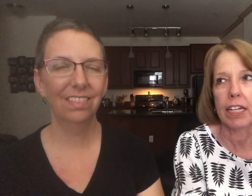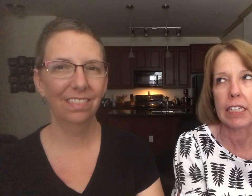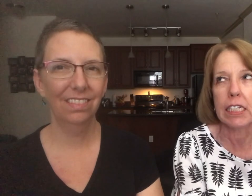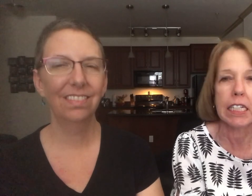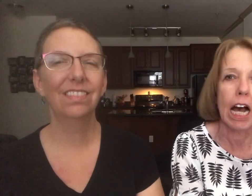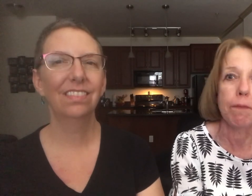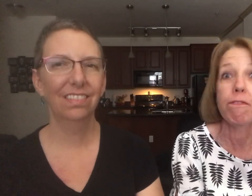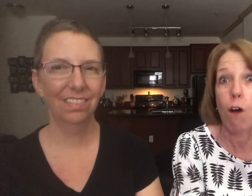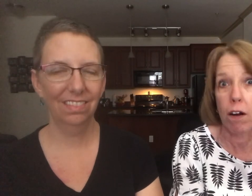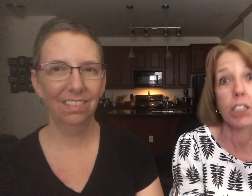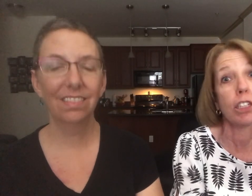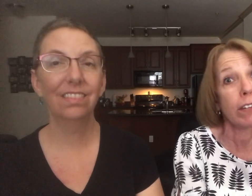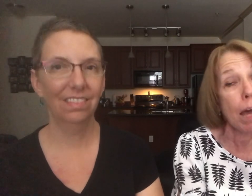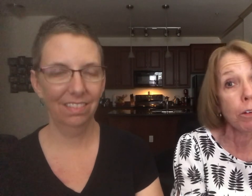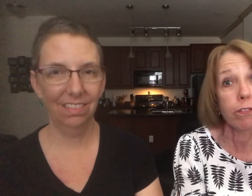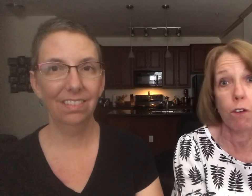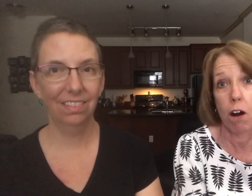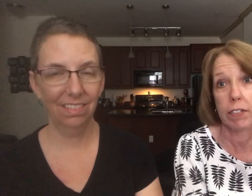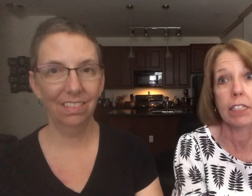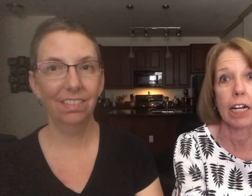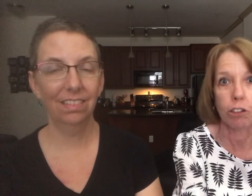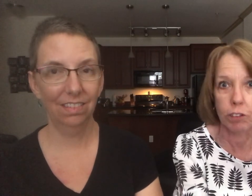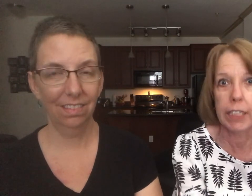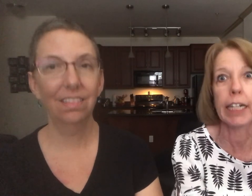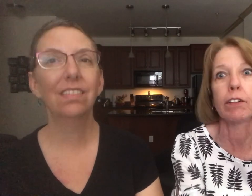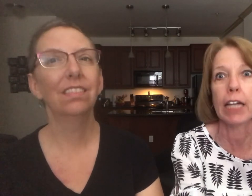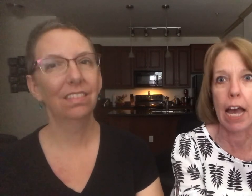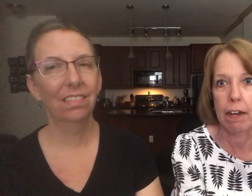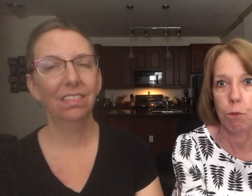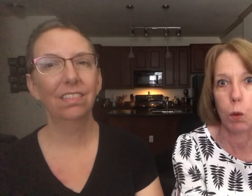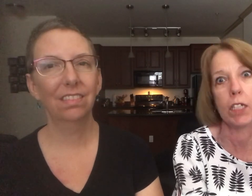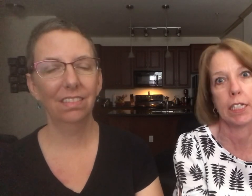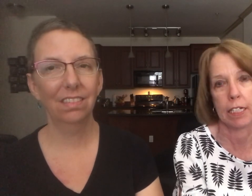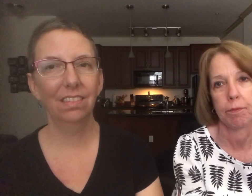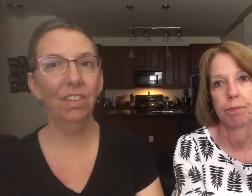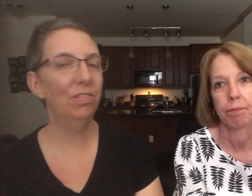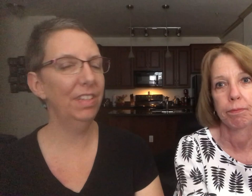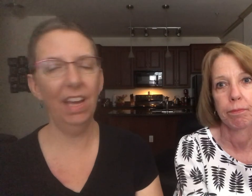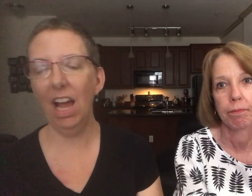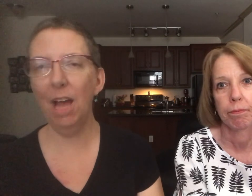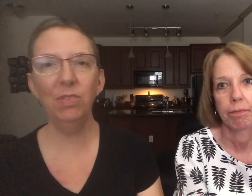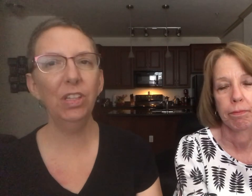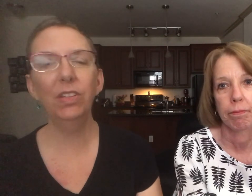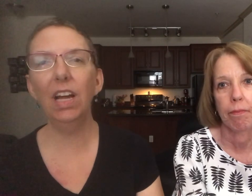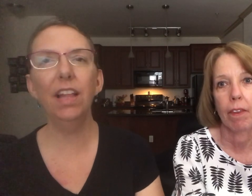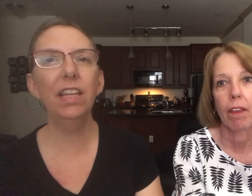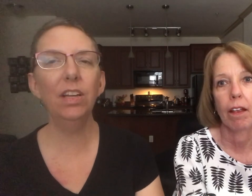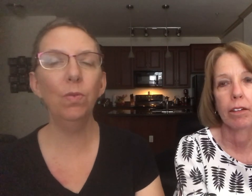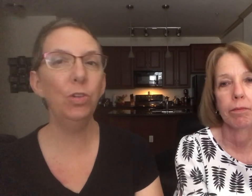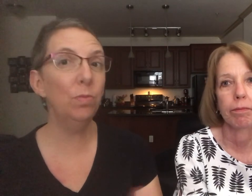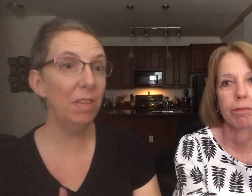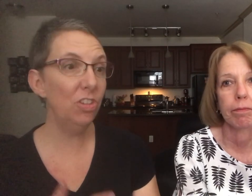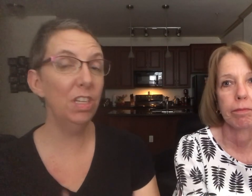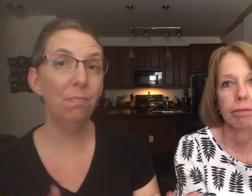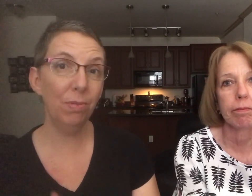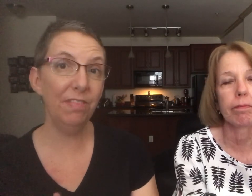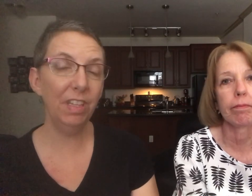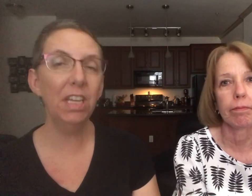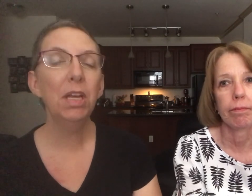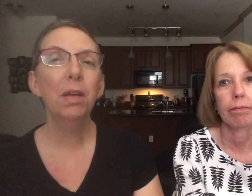things, forests. You have a lot more forests and green area and woods. Yeah, absolutely. I think you mentioned it briefly,